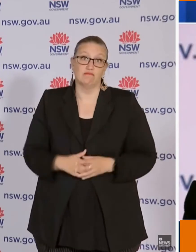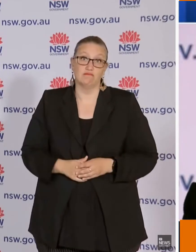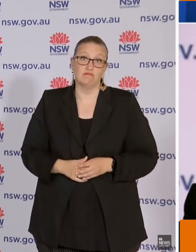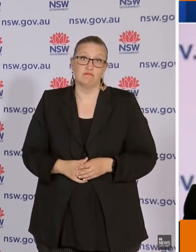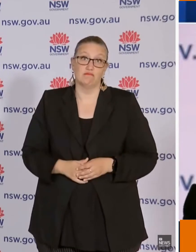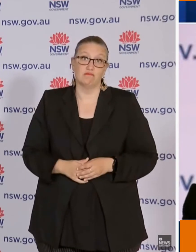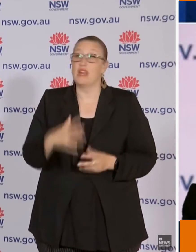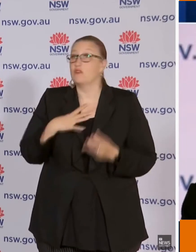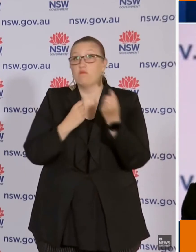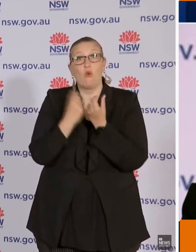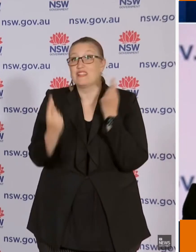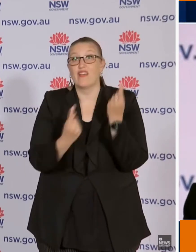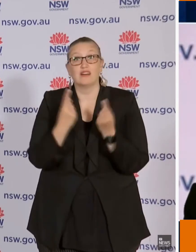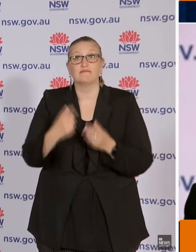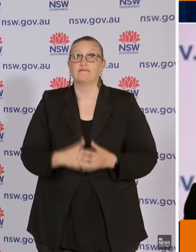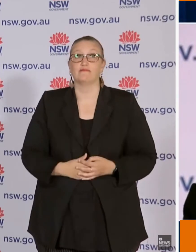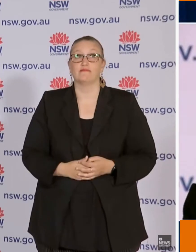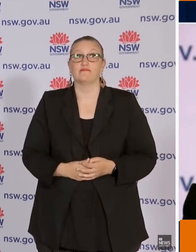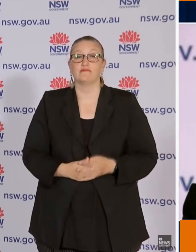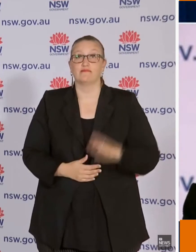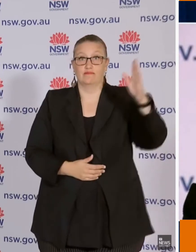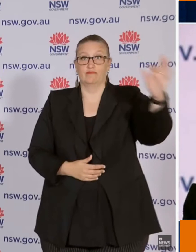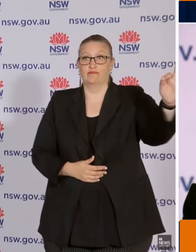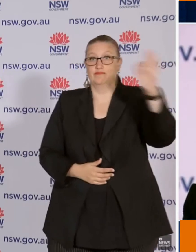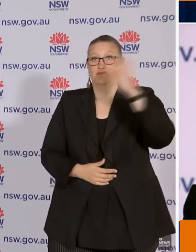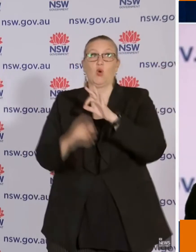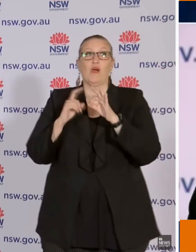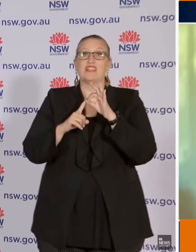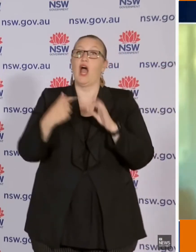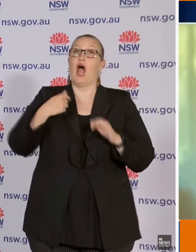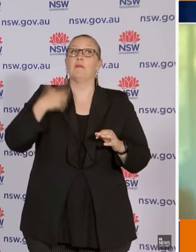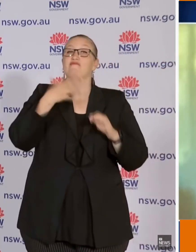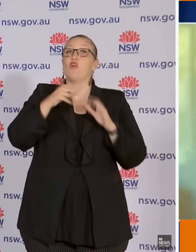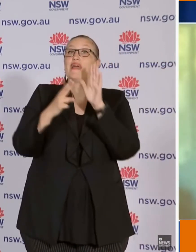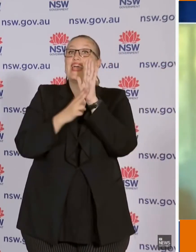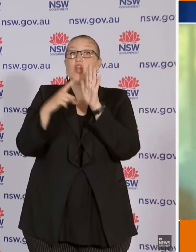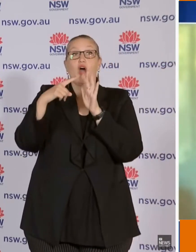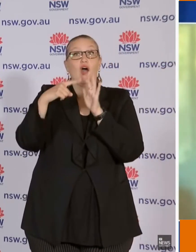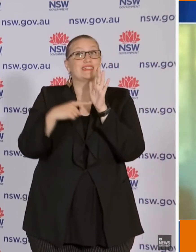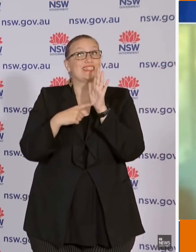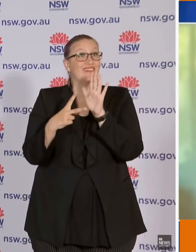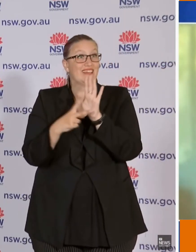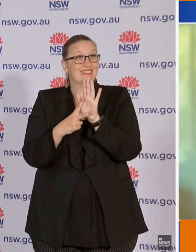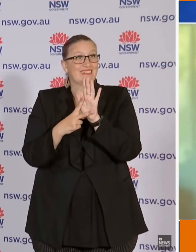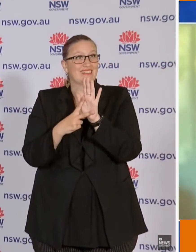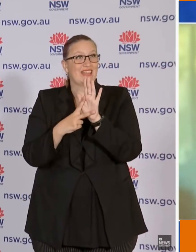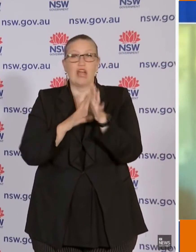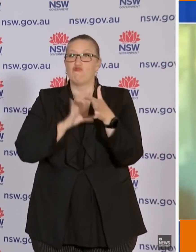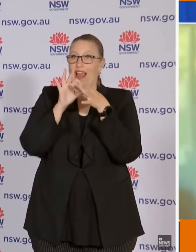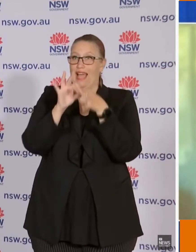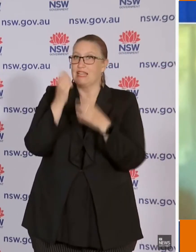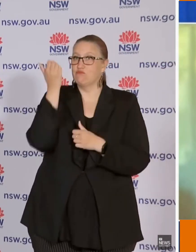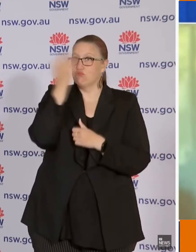relation to Indigenous communities, sorry, just a question for NITV, just a few, if I can, please. I'm sorry? Just a couple of questions for NITV, just in relation